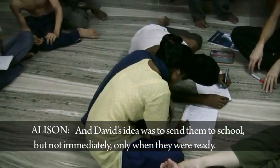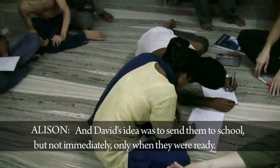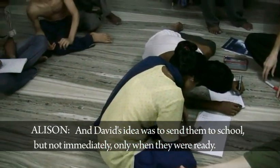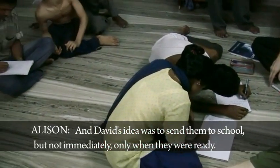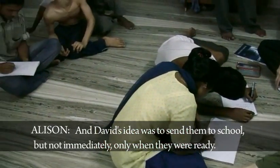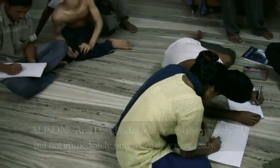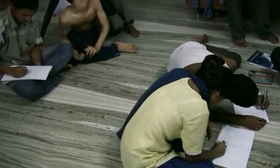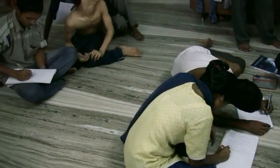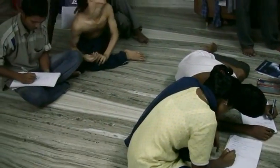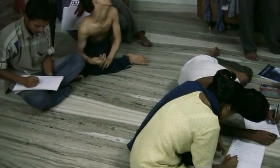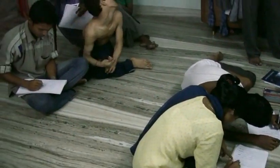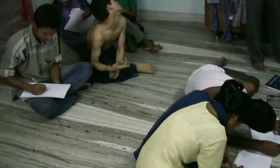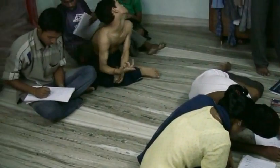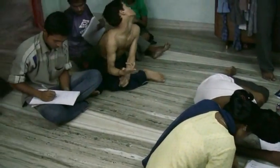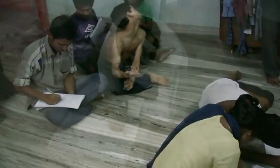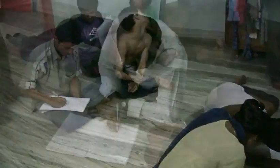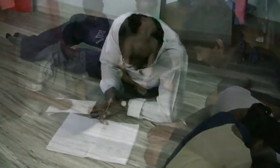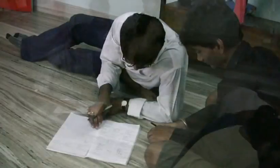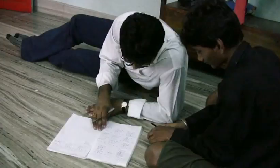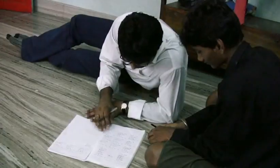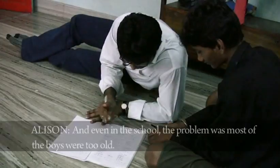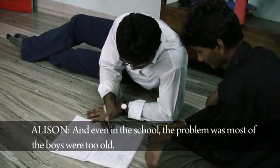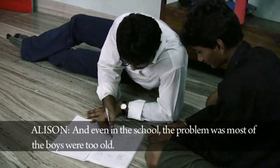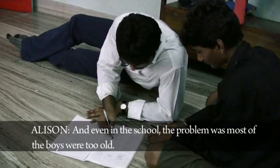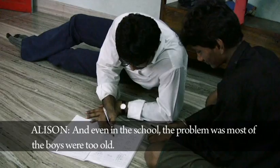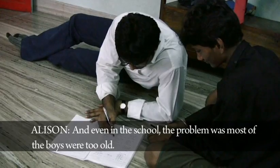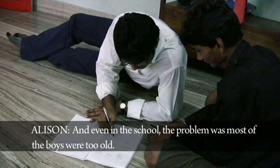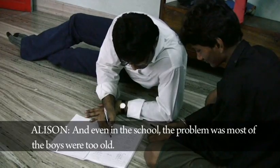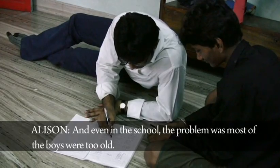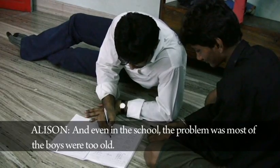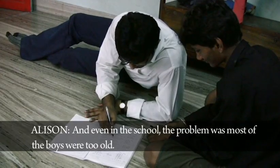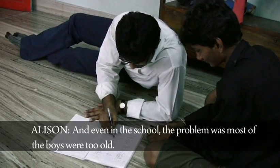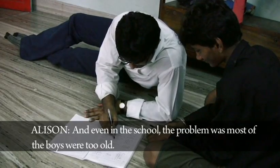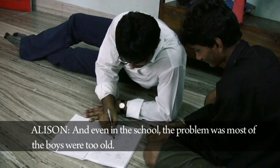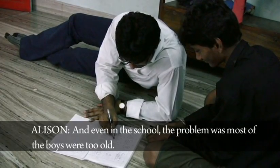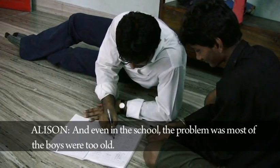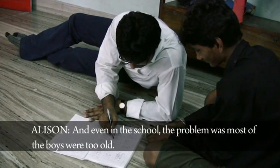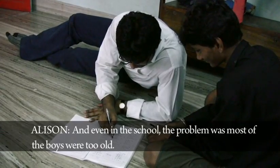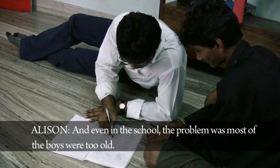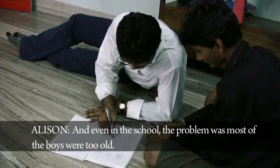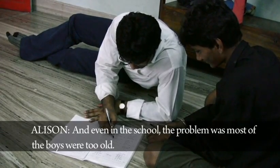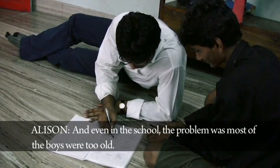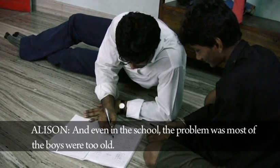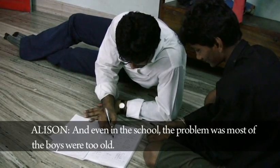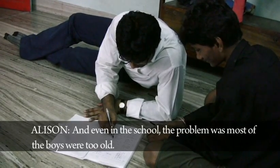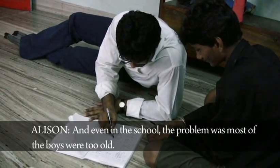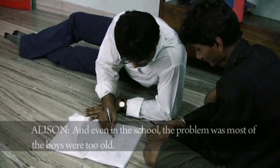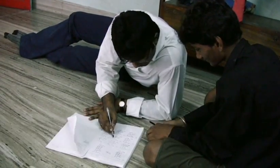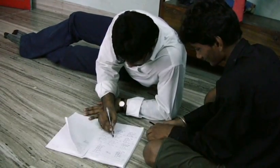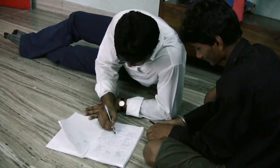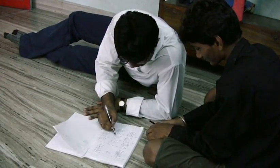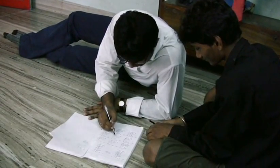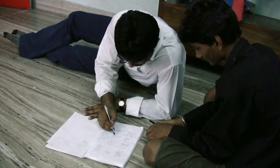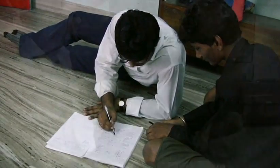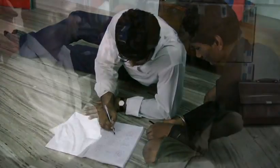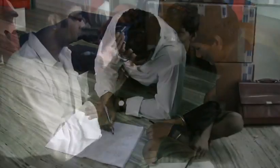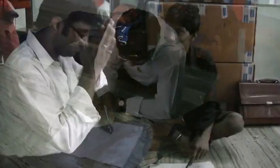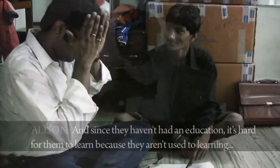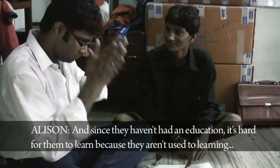ready. And even in the school, the problem is most of the boys were too old. And since they